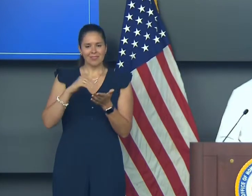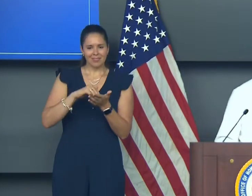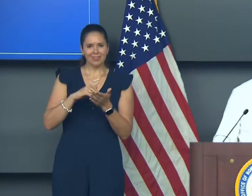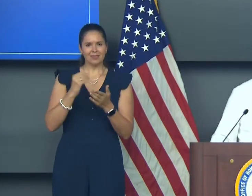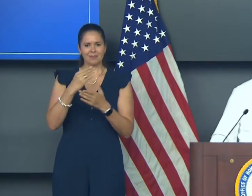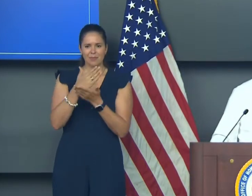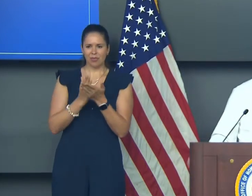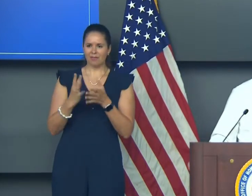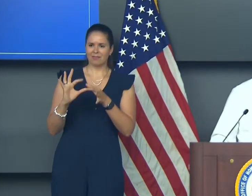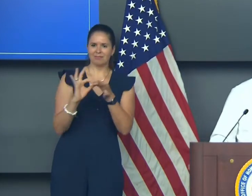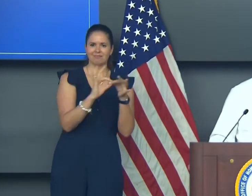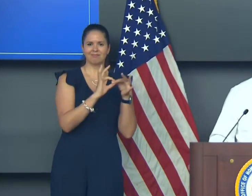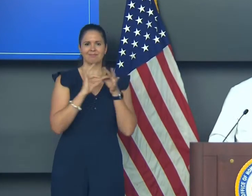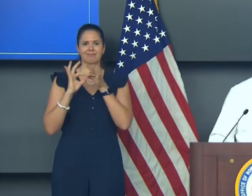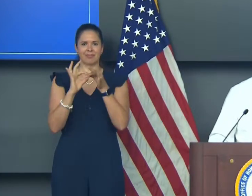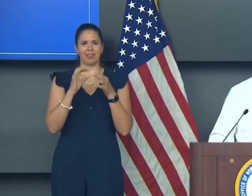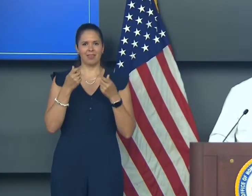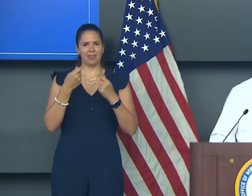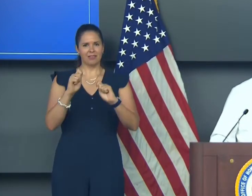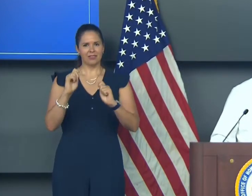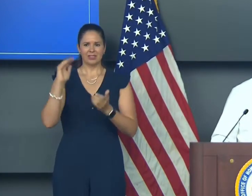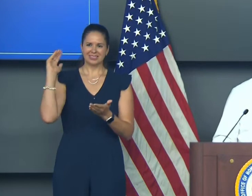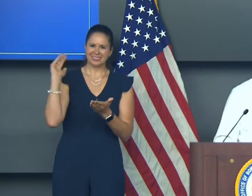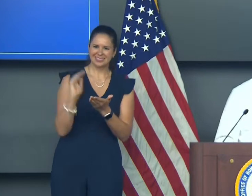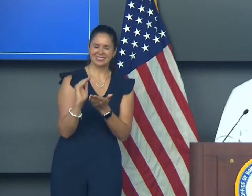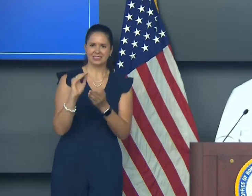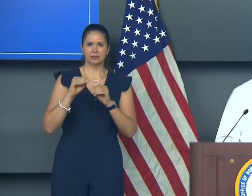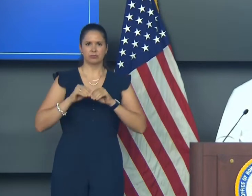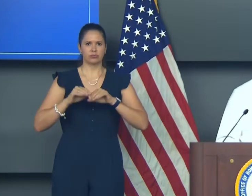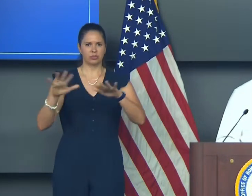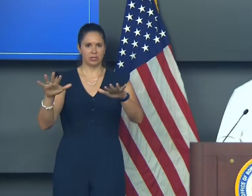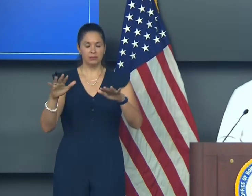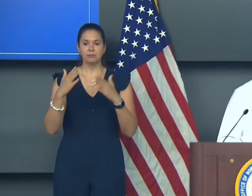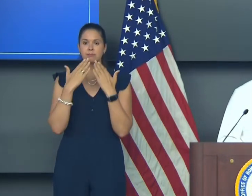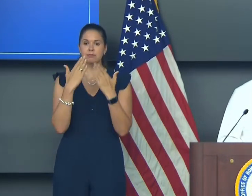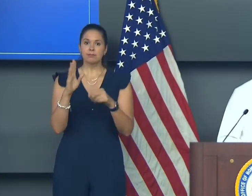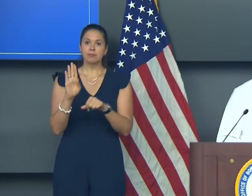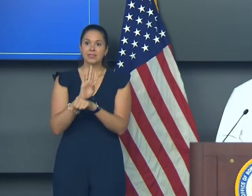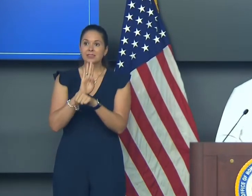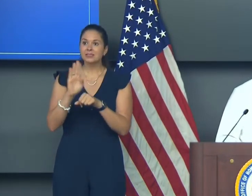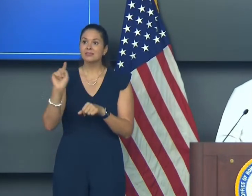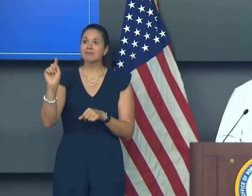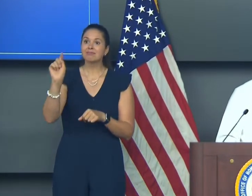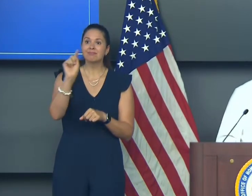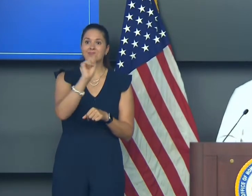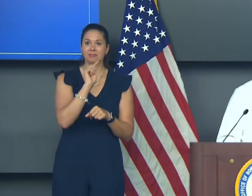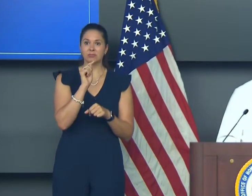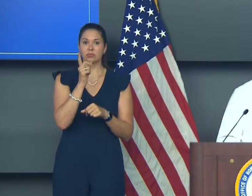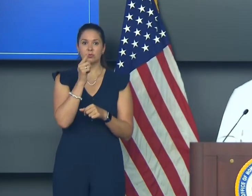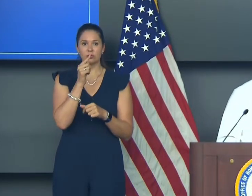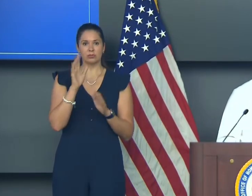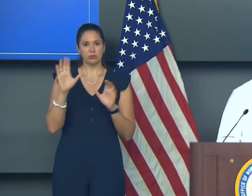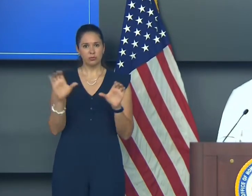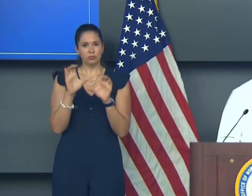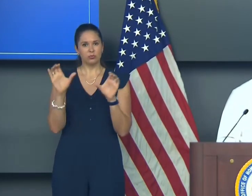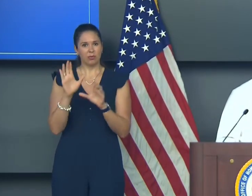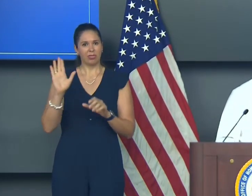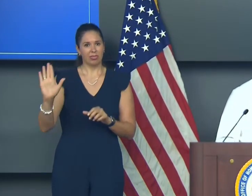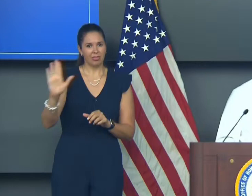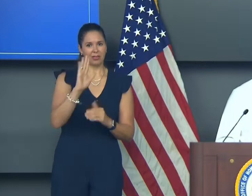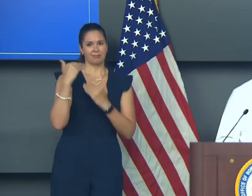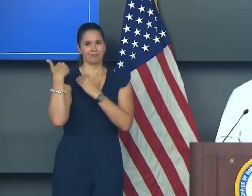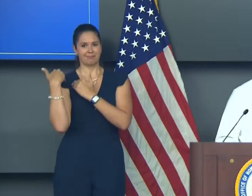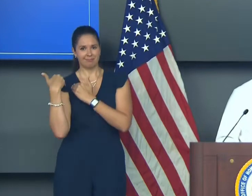of this team effort to slow the spread. I also want to thank the businesses who are doing their part because they